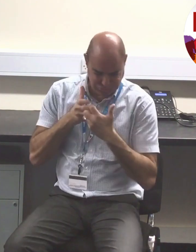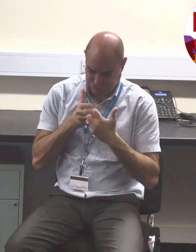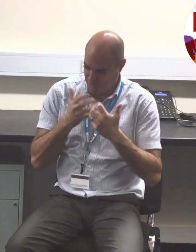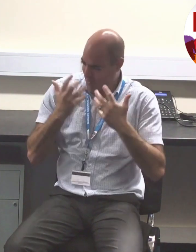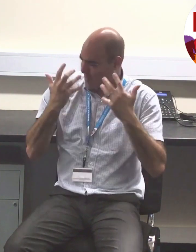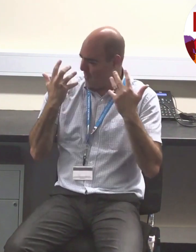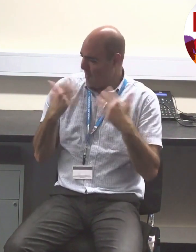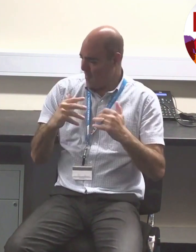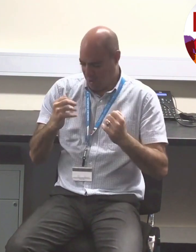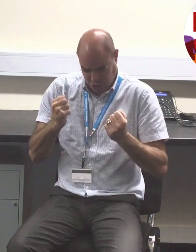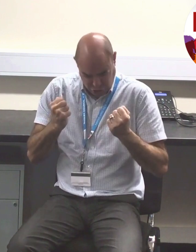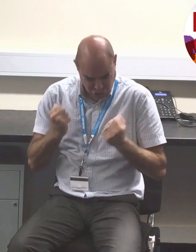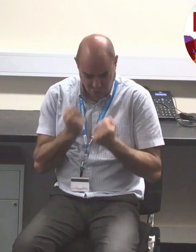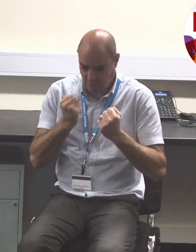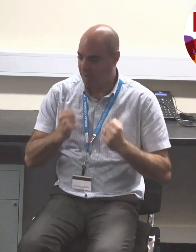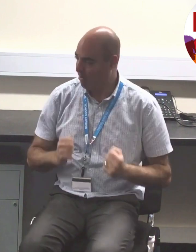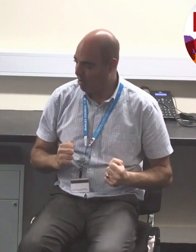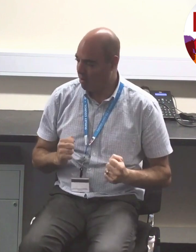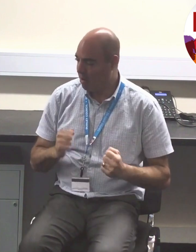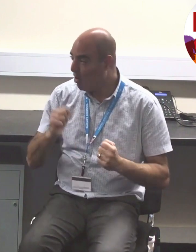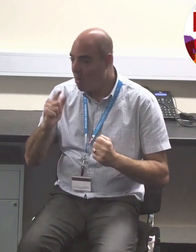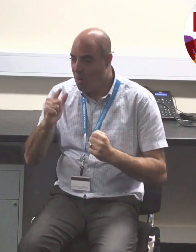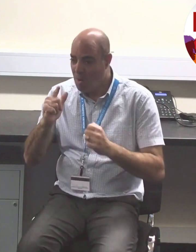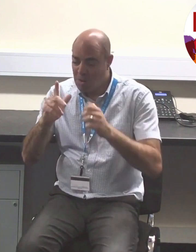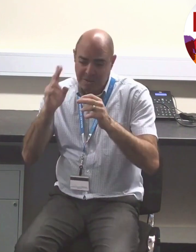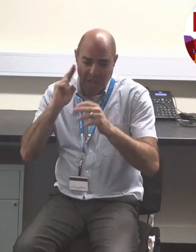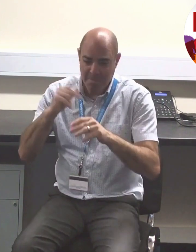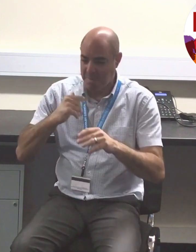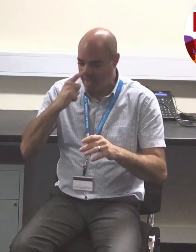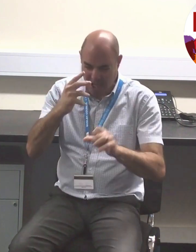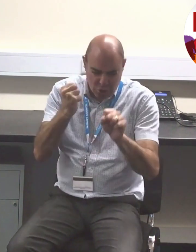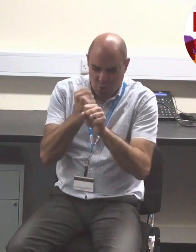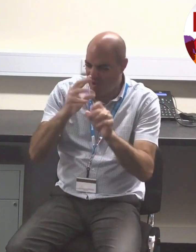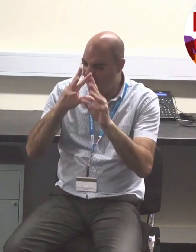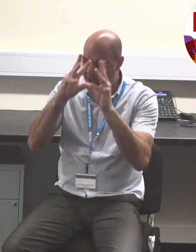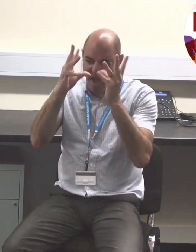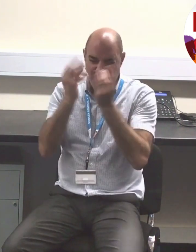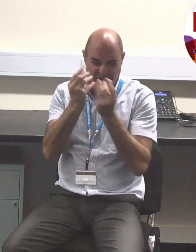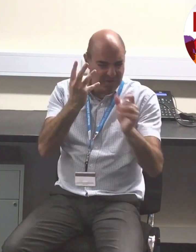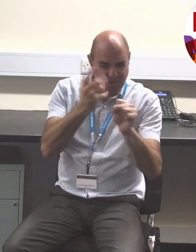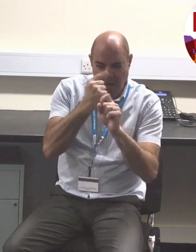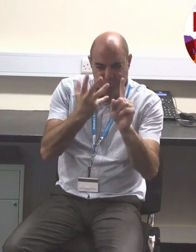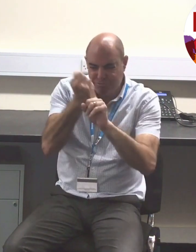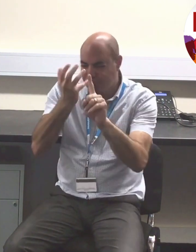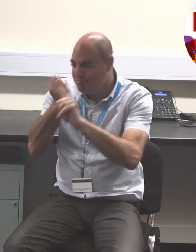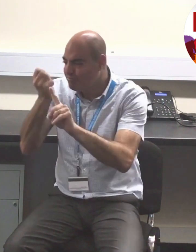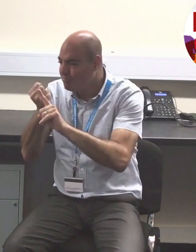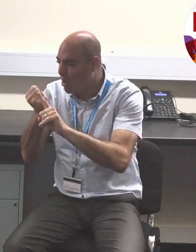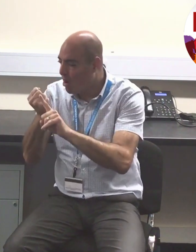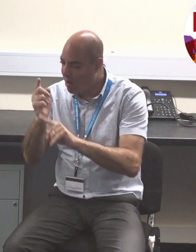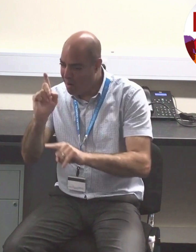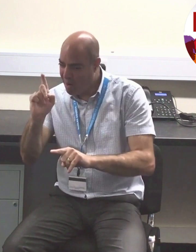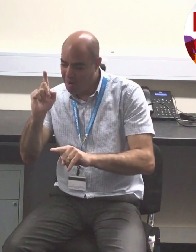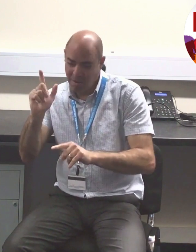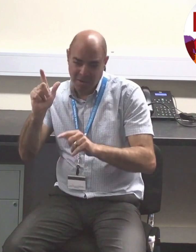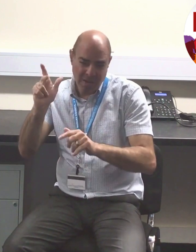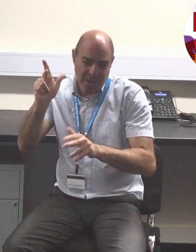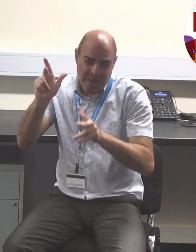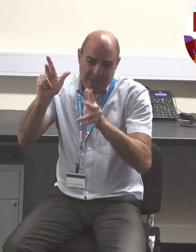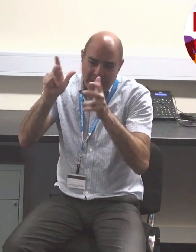communicate, and it's wonderful. It's a real strength of ours. I mean, I would say deaf people can do anything if they put their